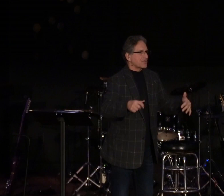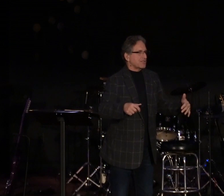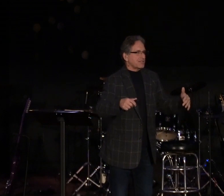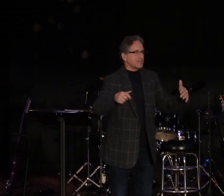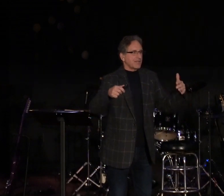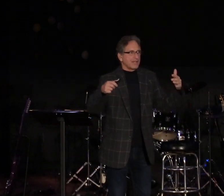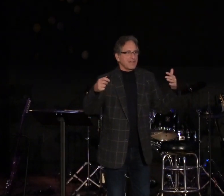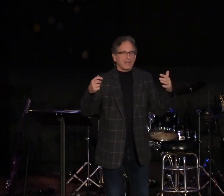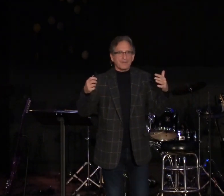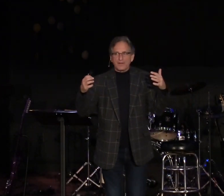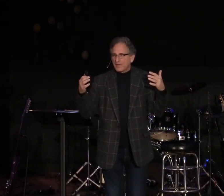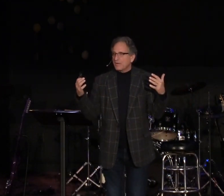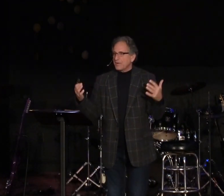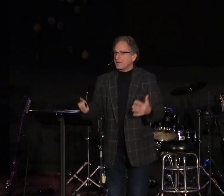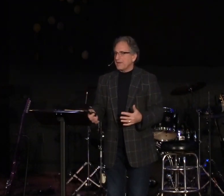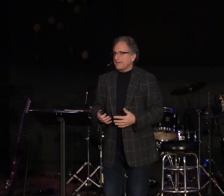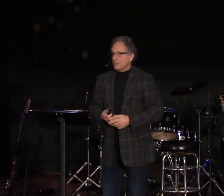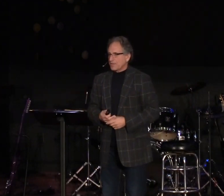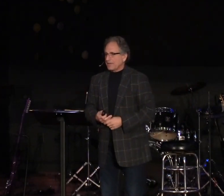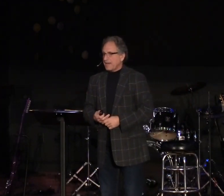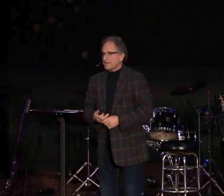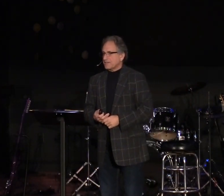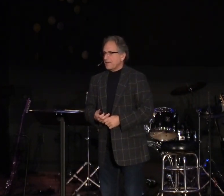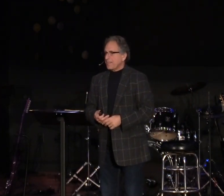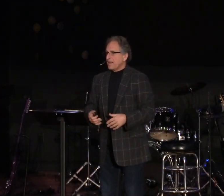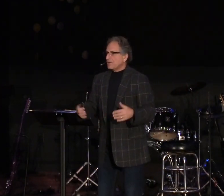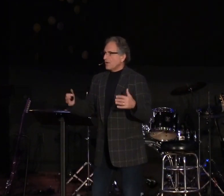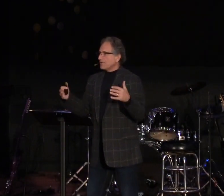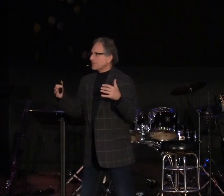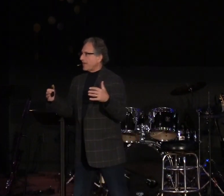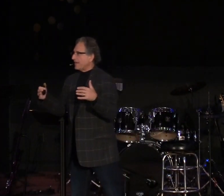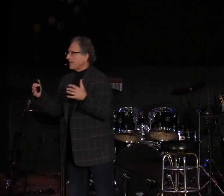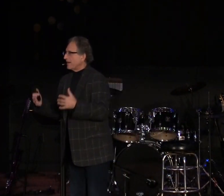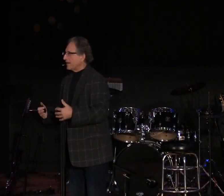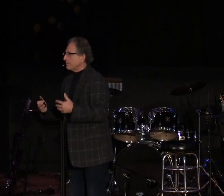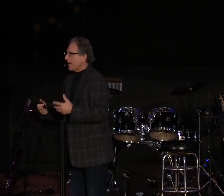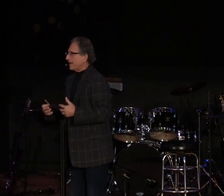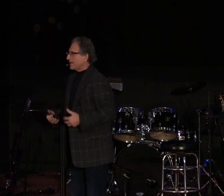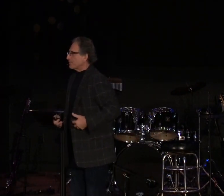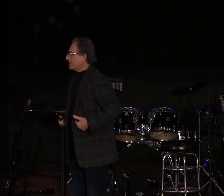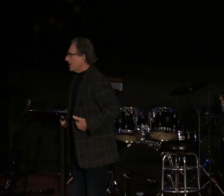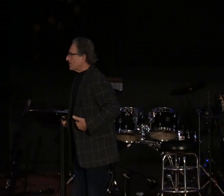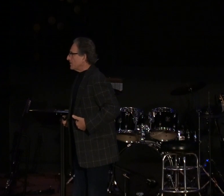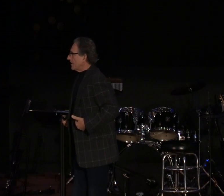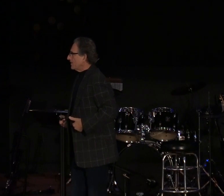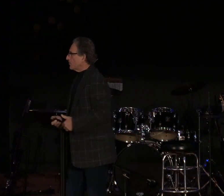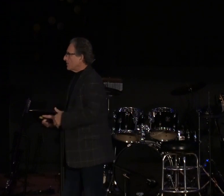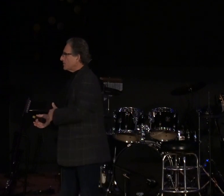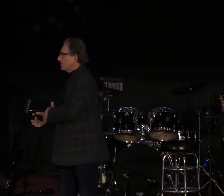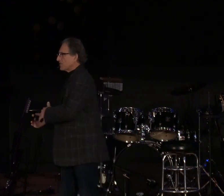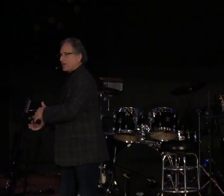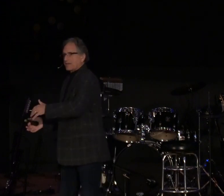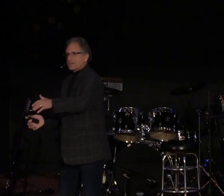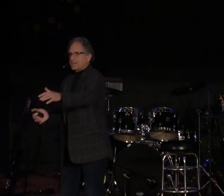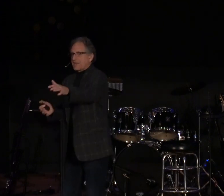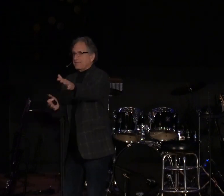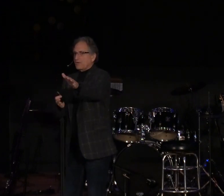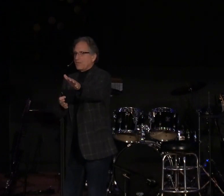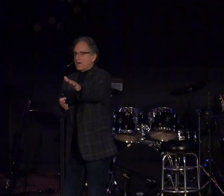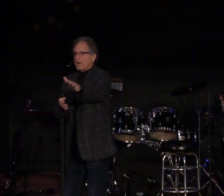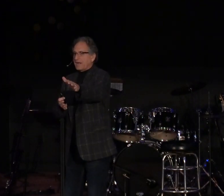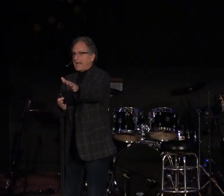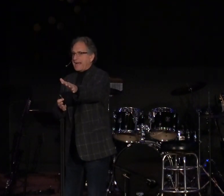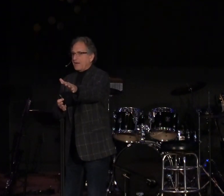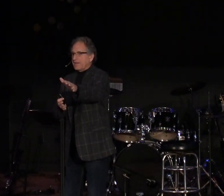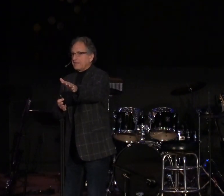more Christians than we would like to realize? Do you understand that unmet expectation in Christians causes them